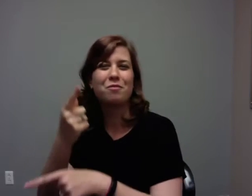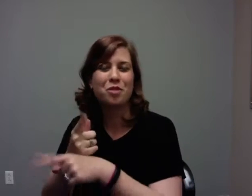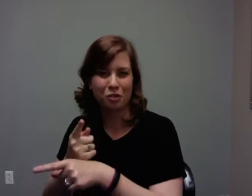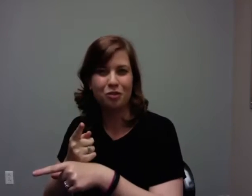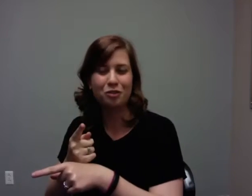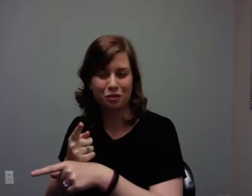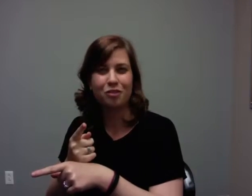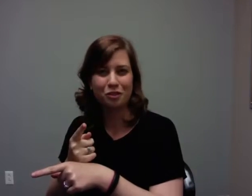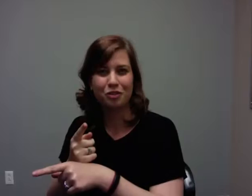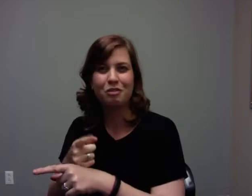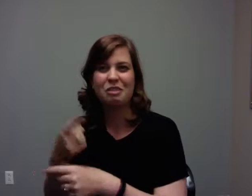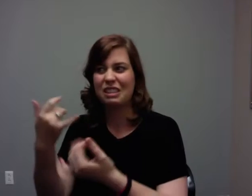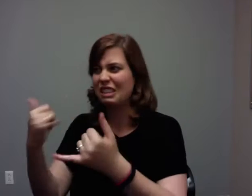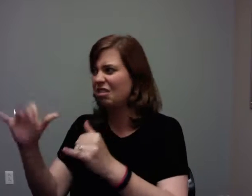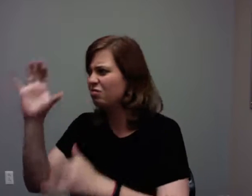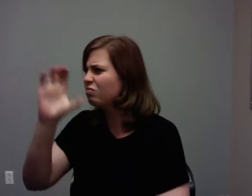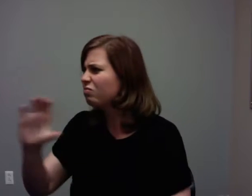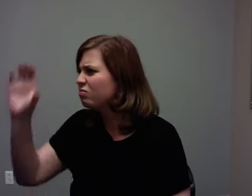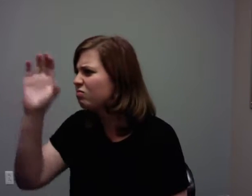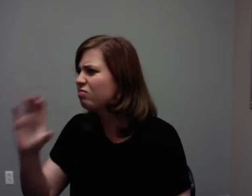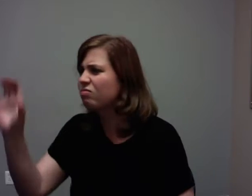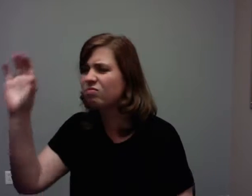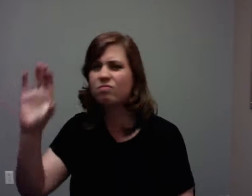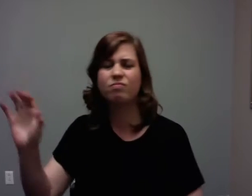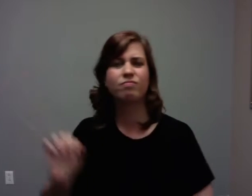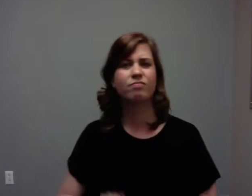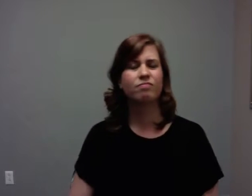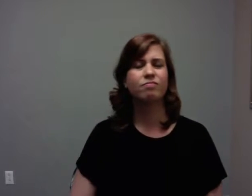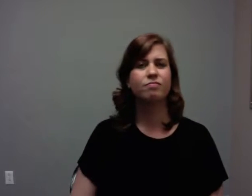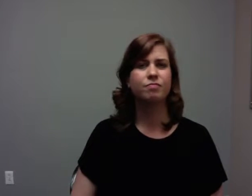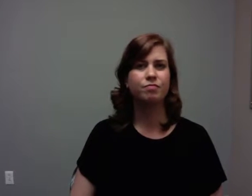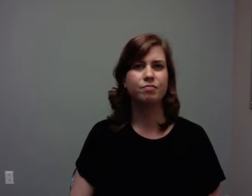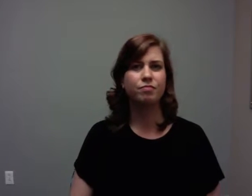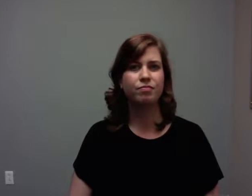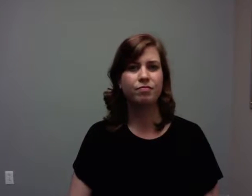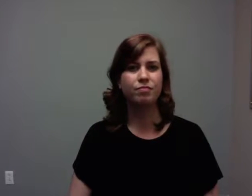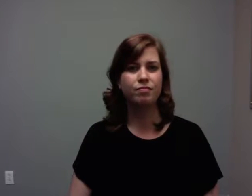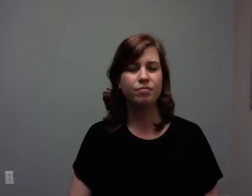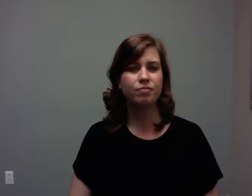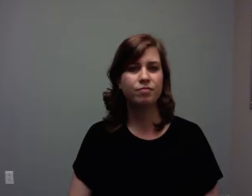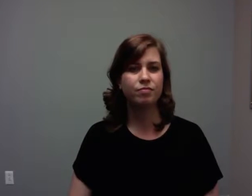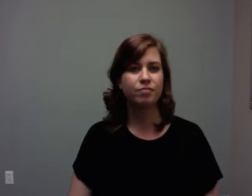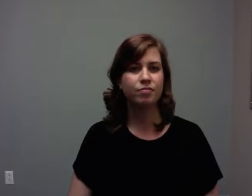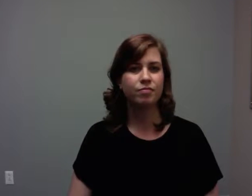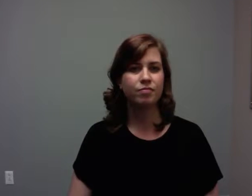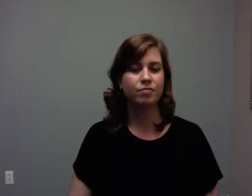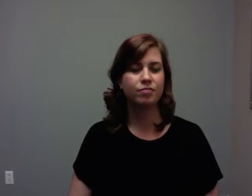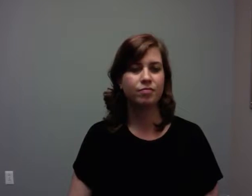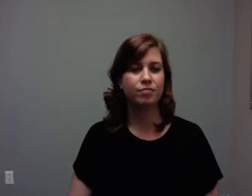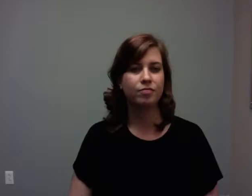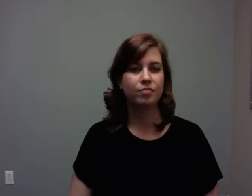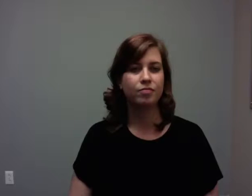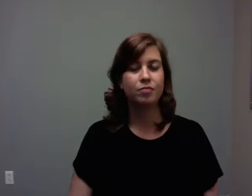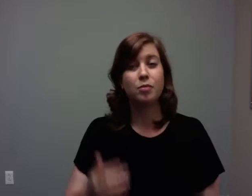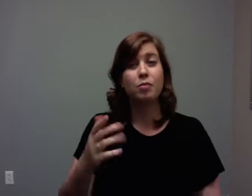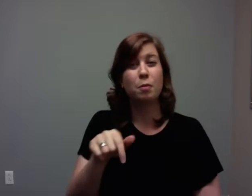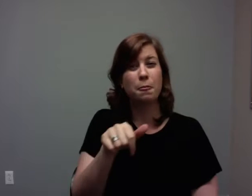the search criteria or the tag words that I used, I put